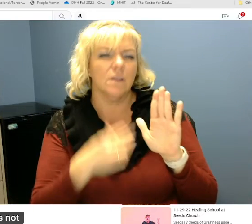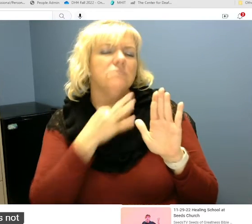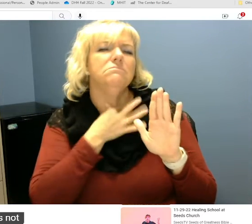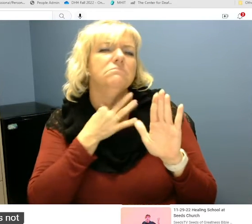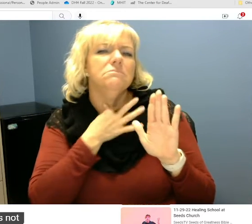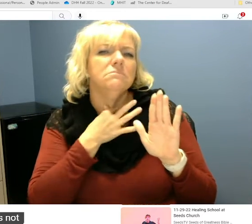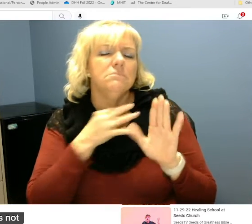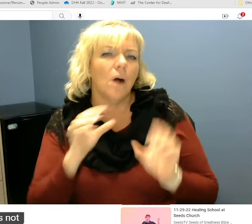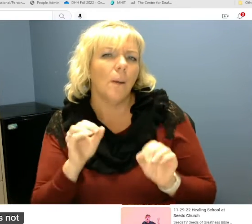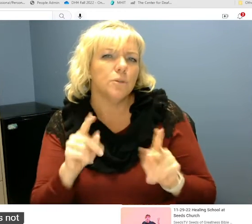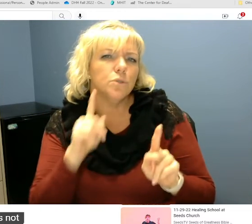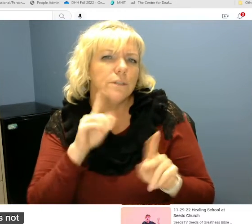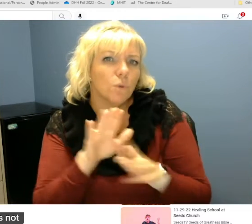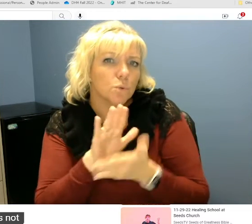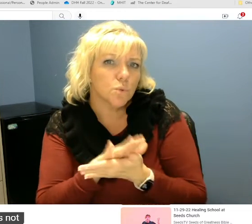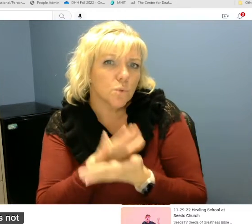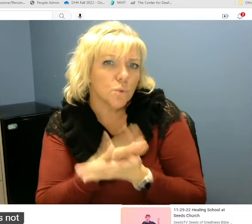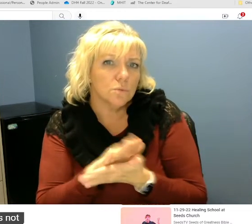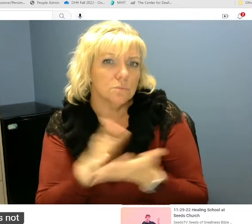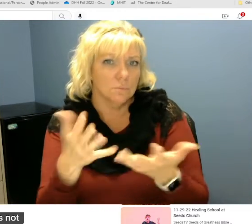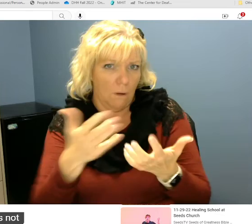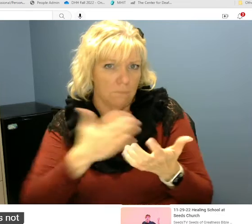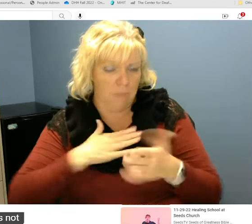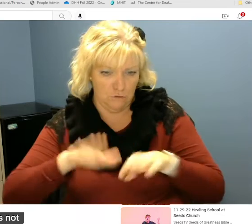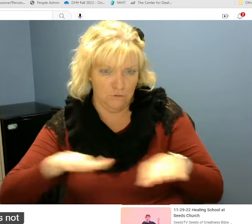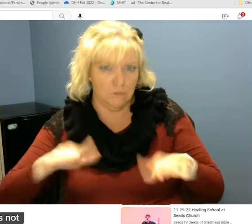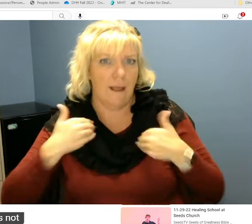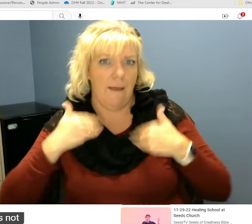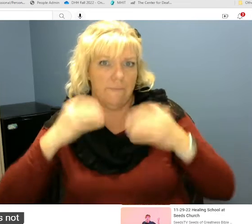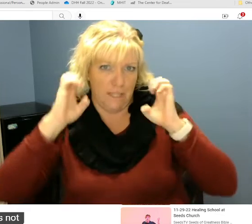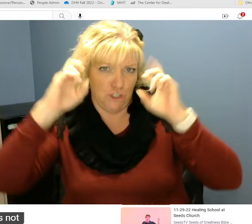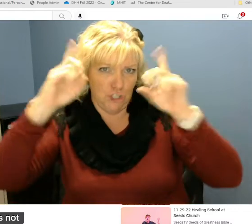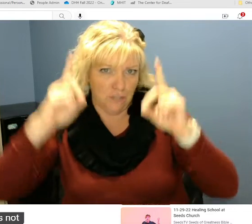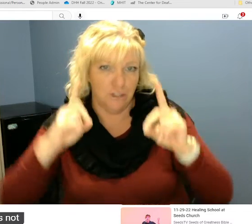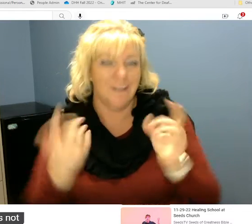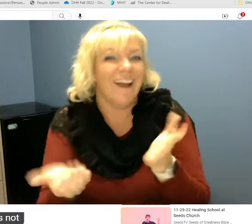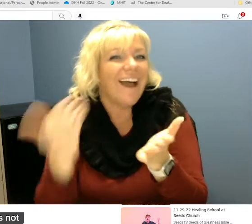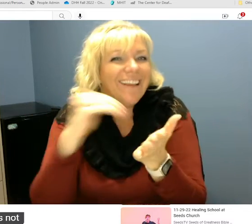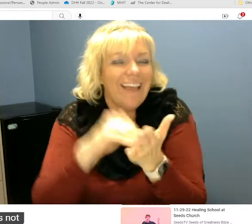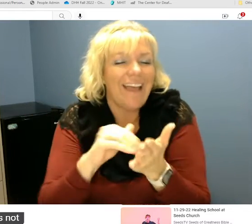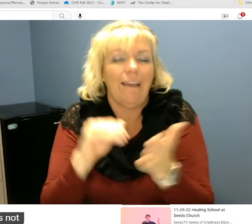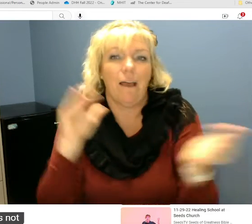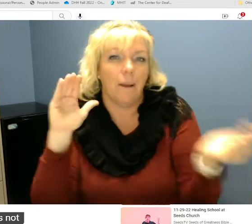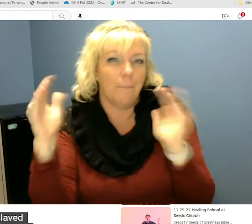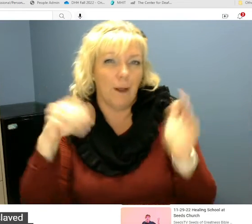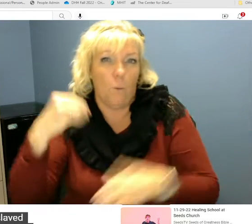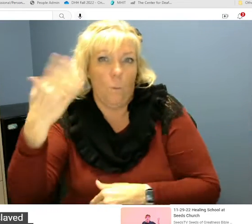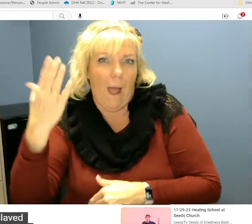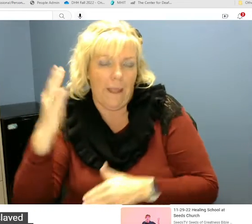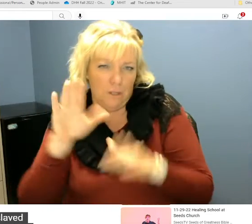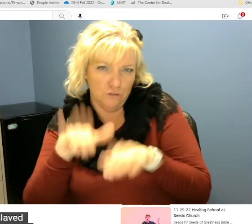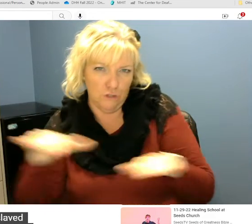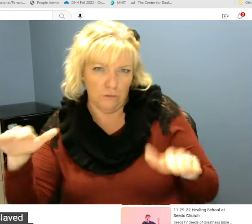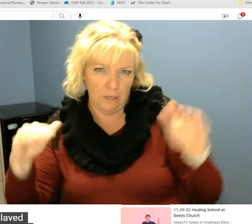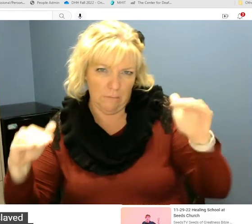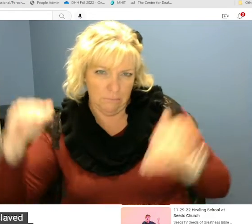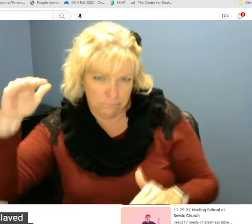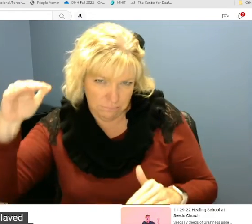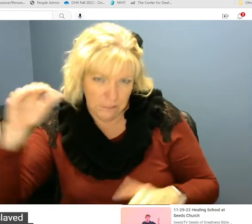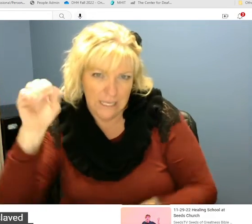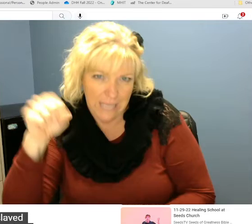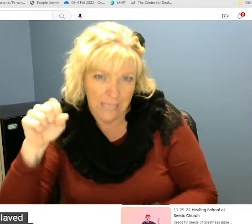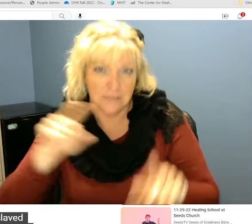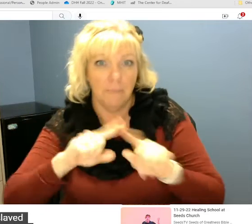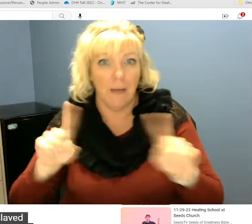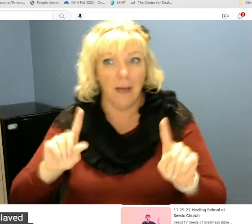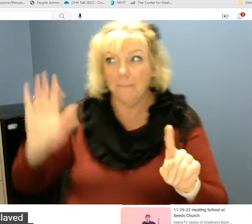for school, right? Education. And again, it's not the education that white children are receiving, but it's an education that was